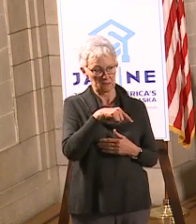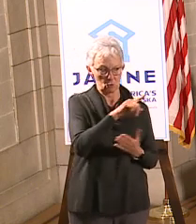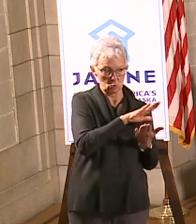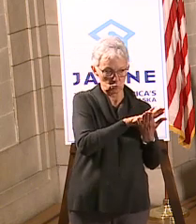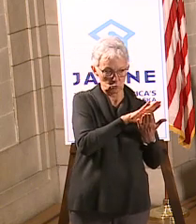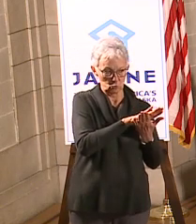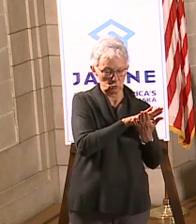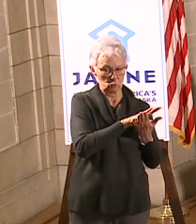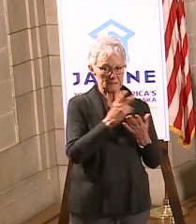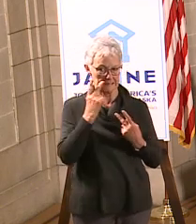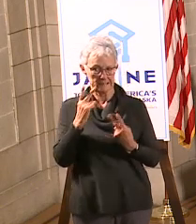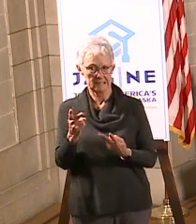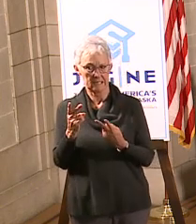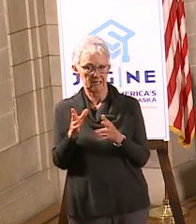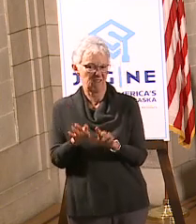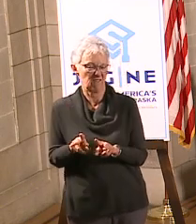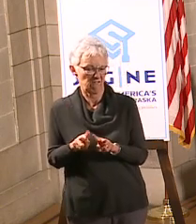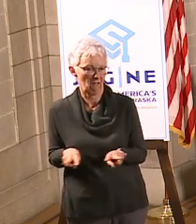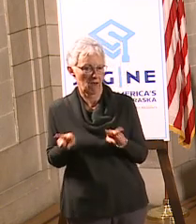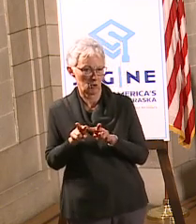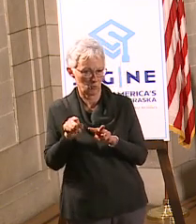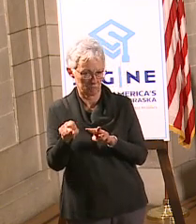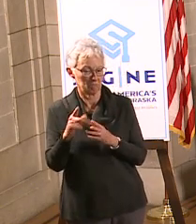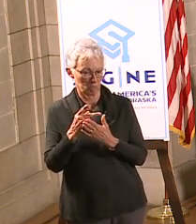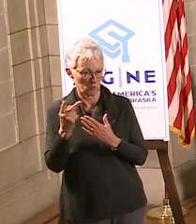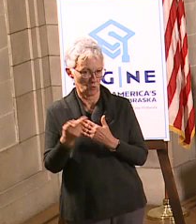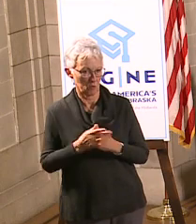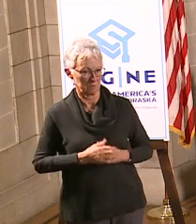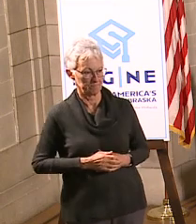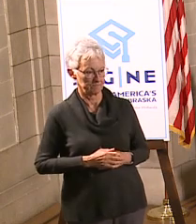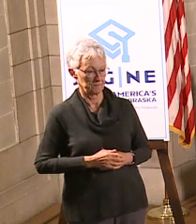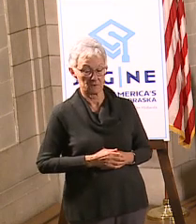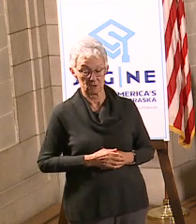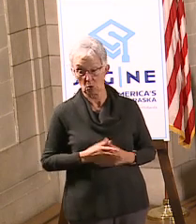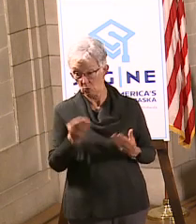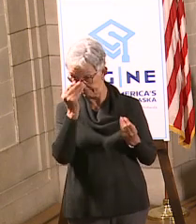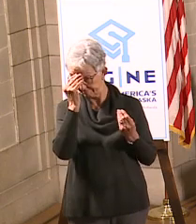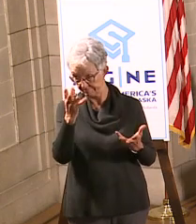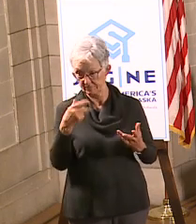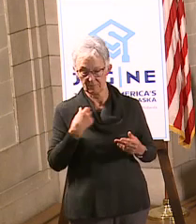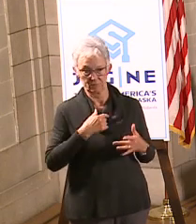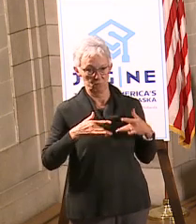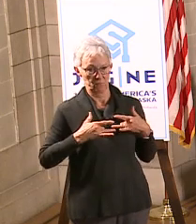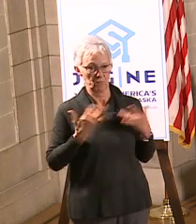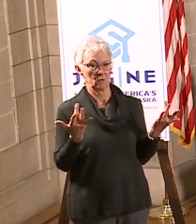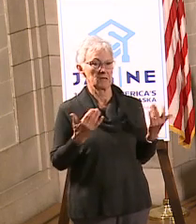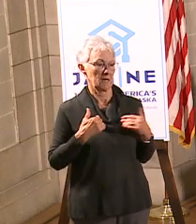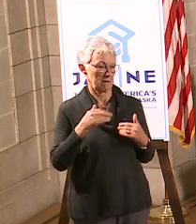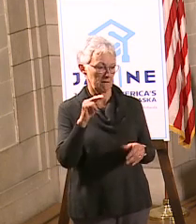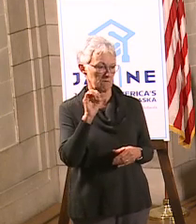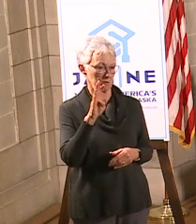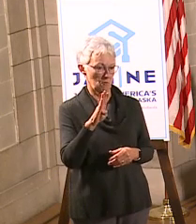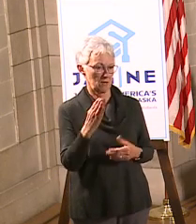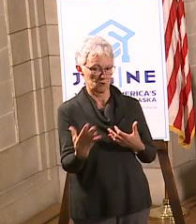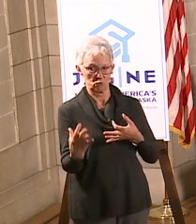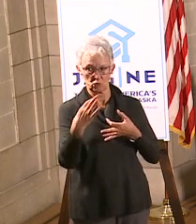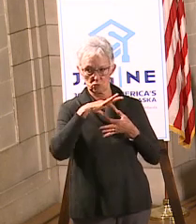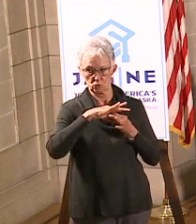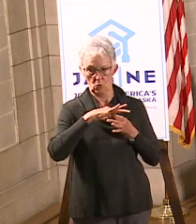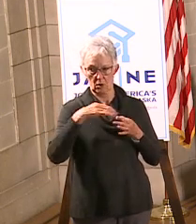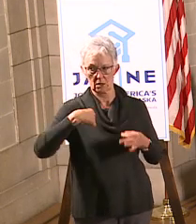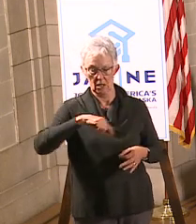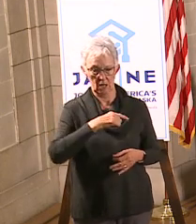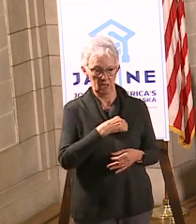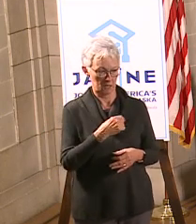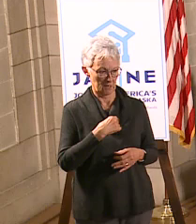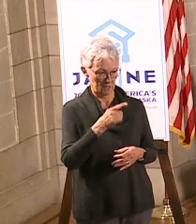just know that we're thrilled to have Nebraska as a full state affiliate. And I think Matt has got a plaque